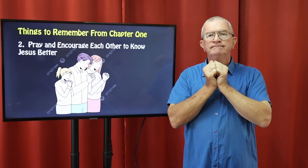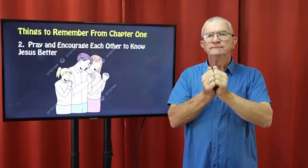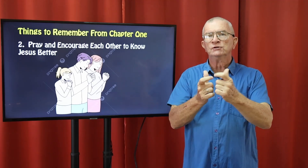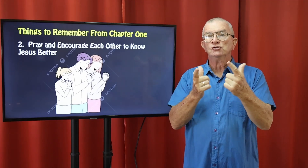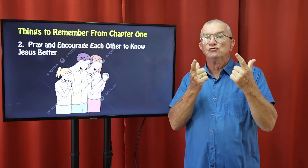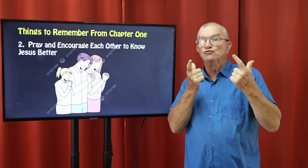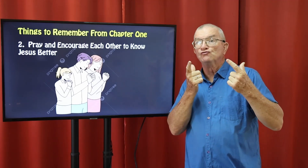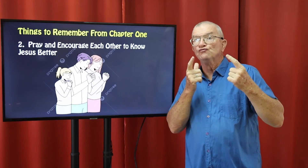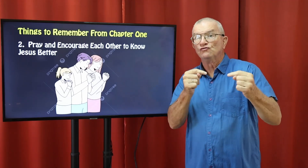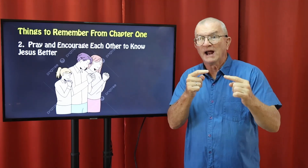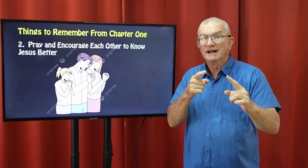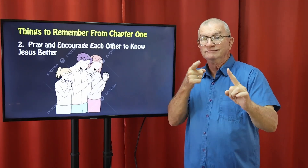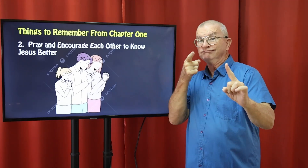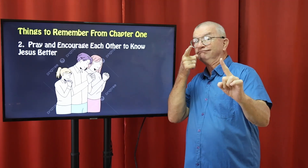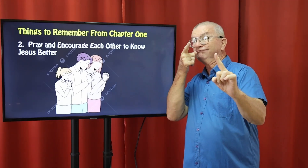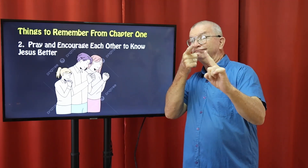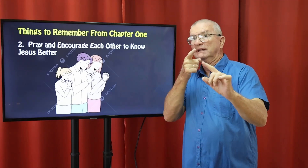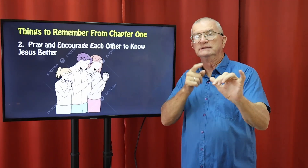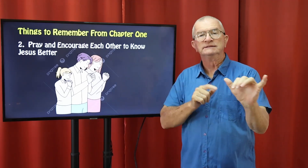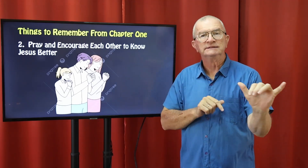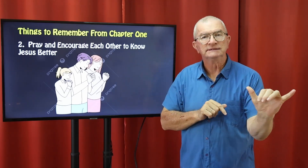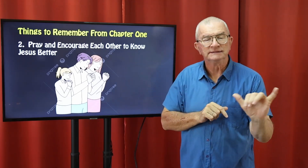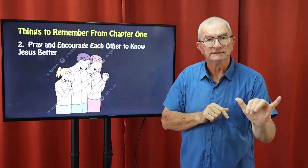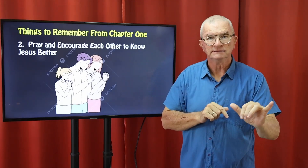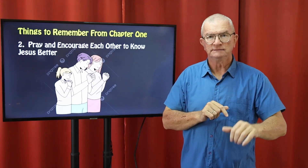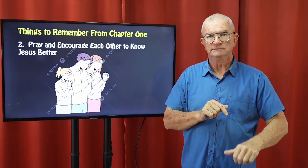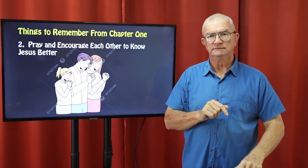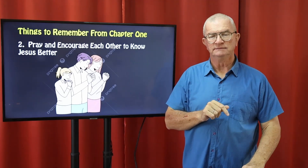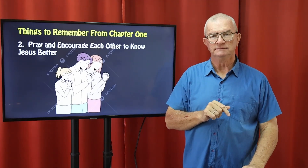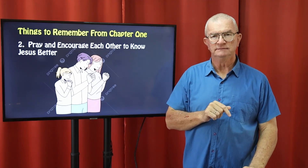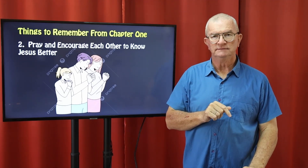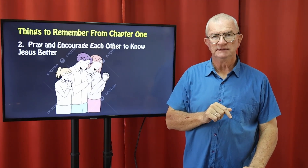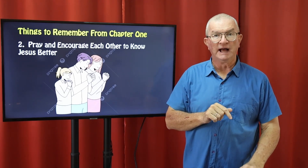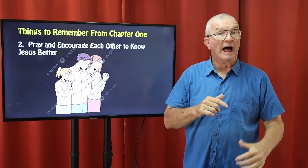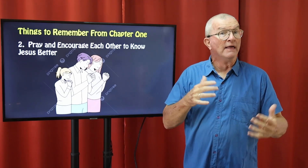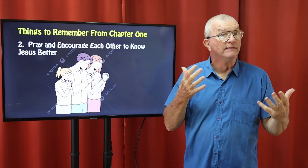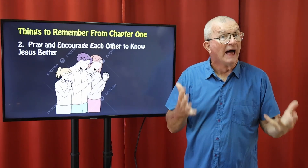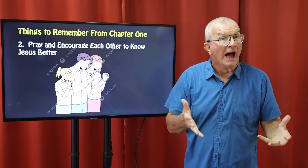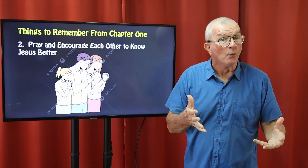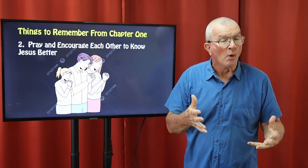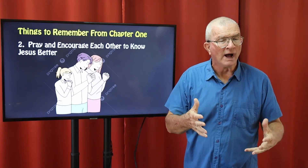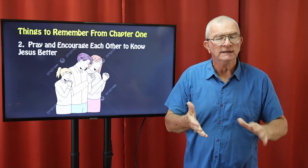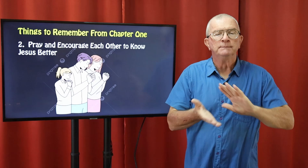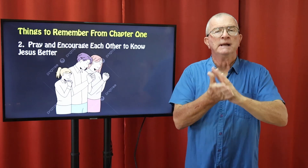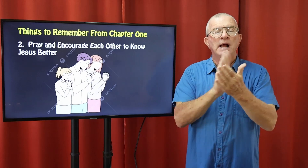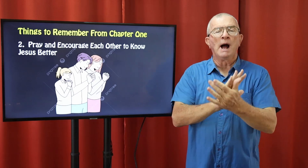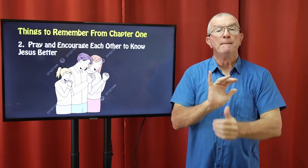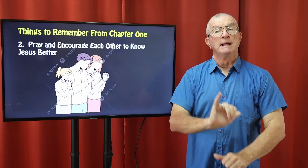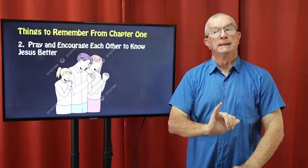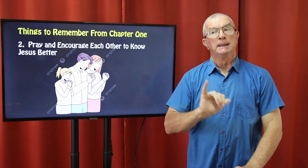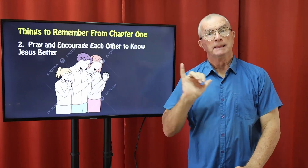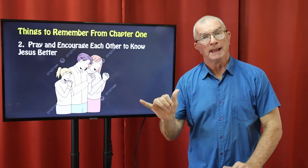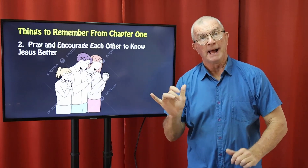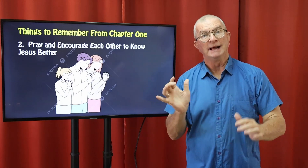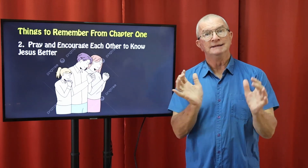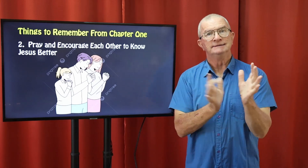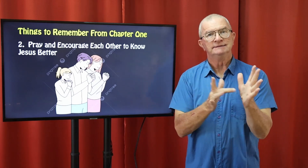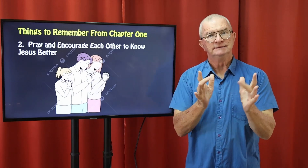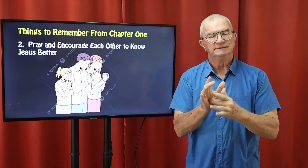We are all together trying to reach the goal, the same goal, and that is becoming